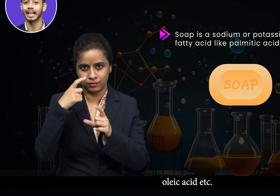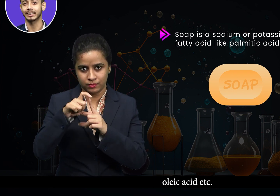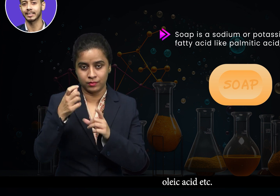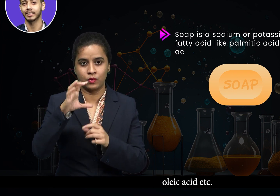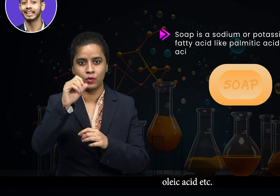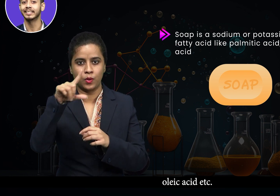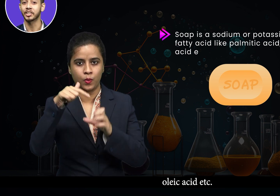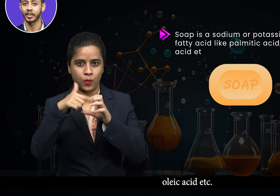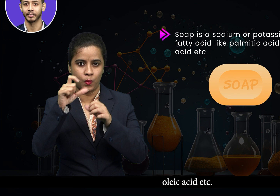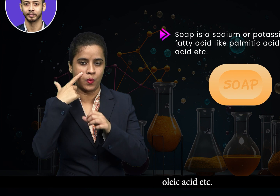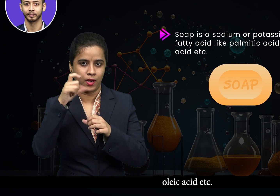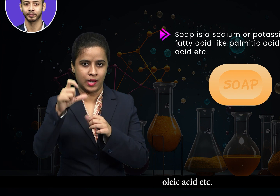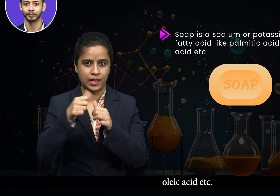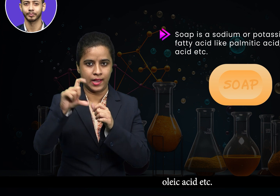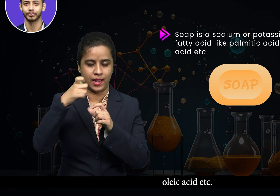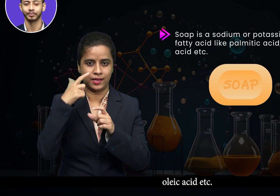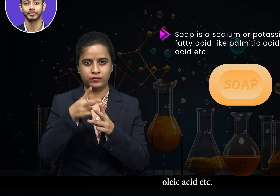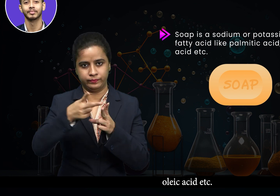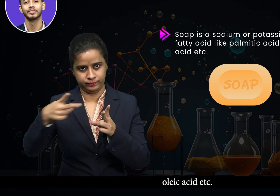oleic acid, etc.